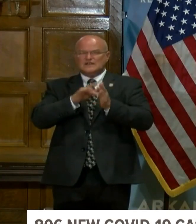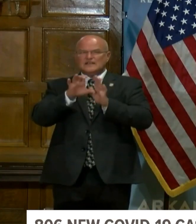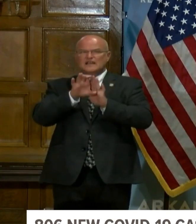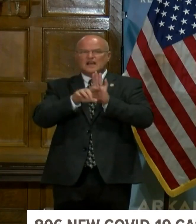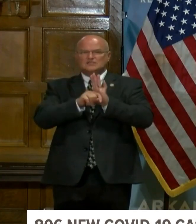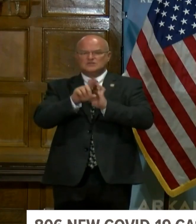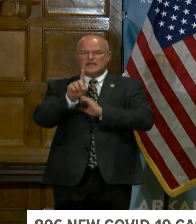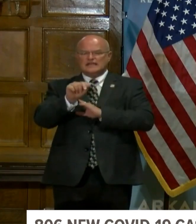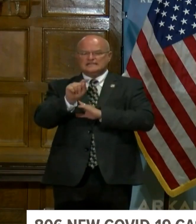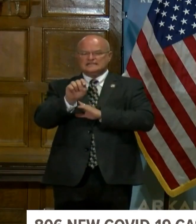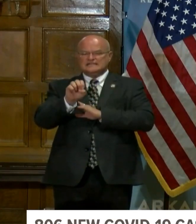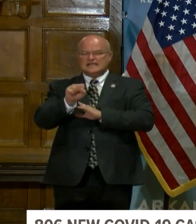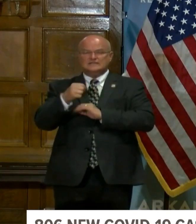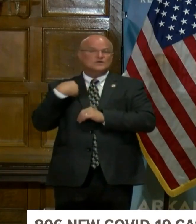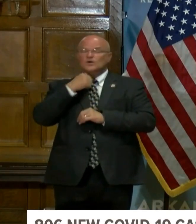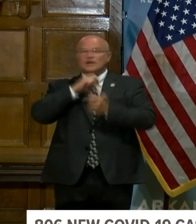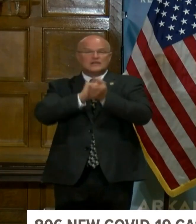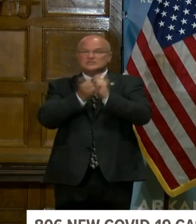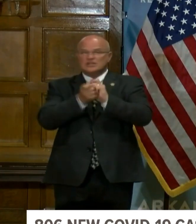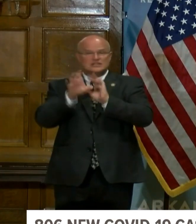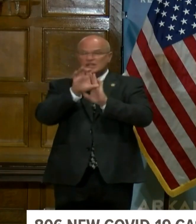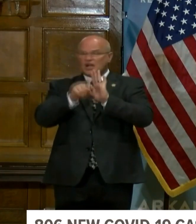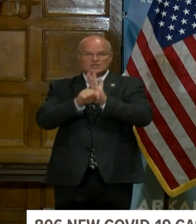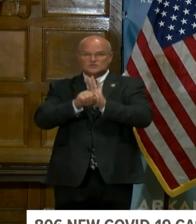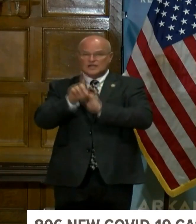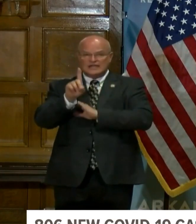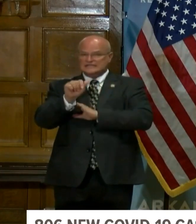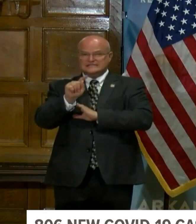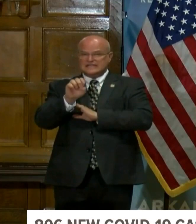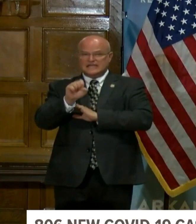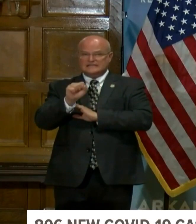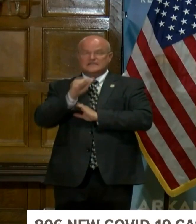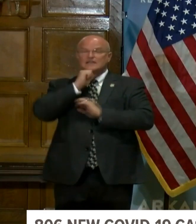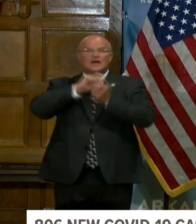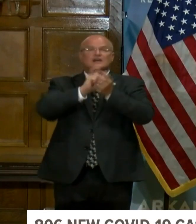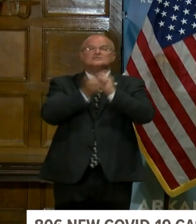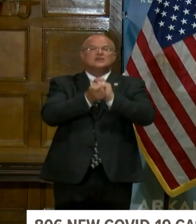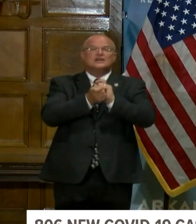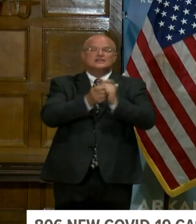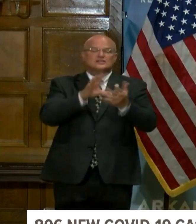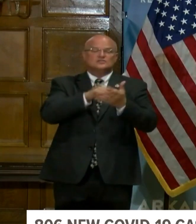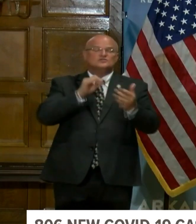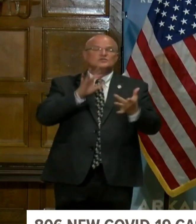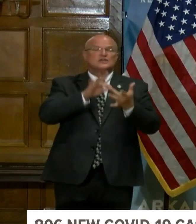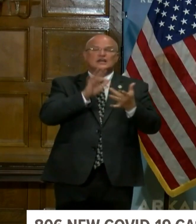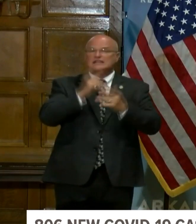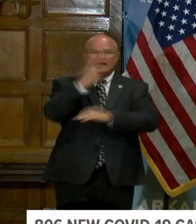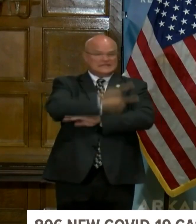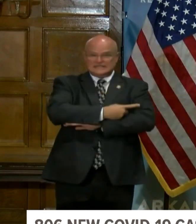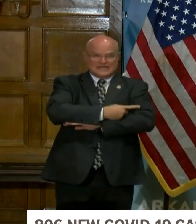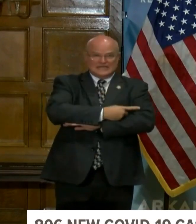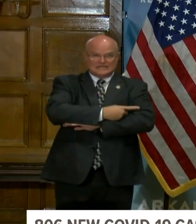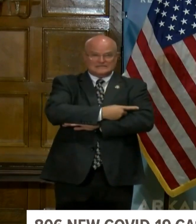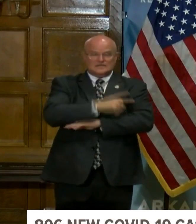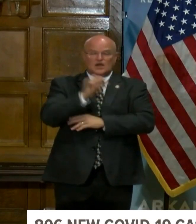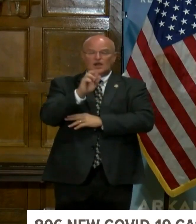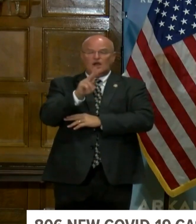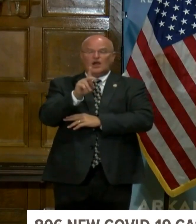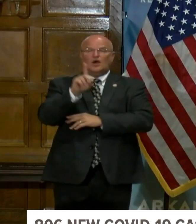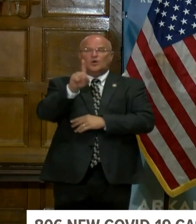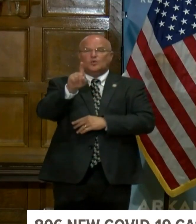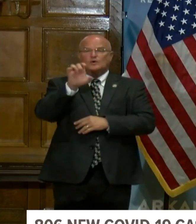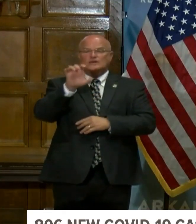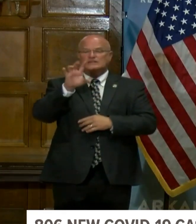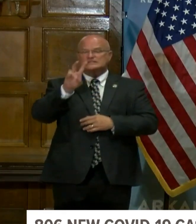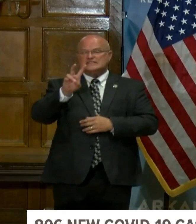contract days that they have. We are not changing the contract days. We are not changing the student contact days. In Arkansas, we have